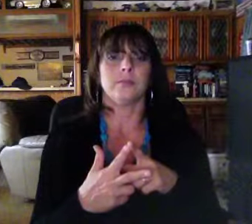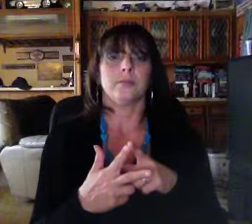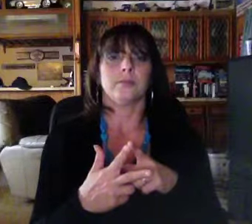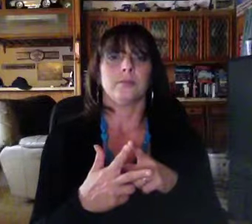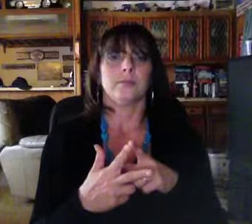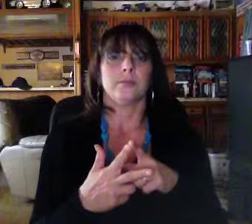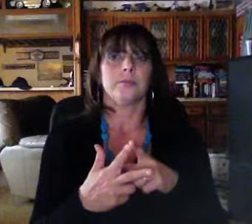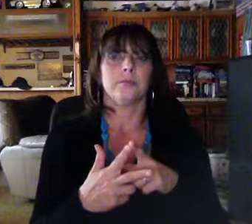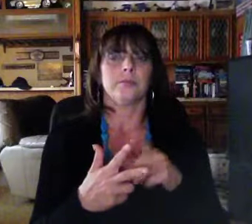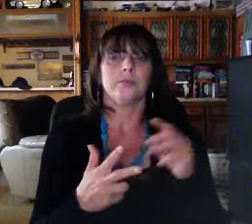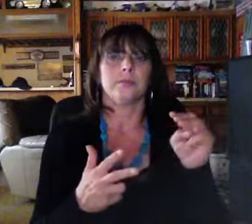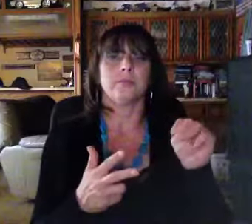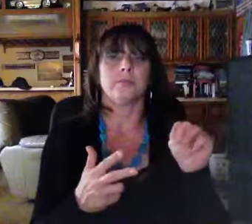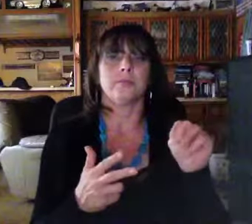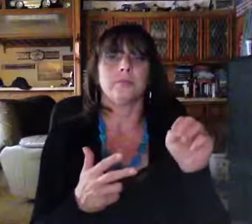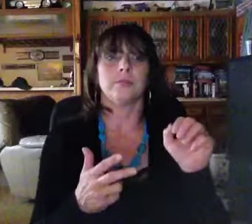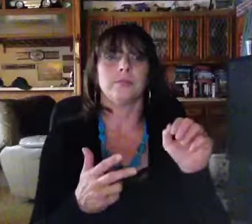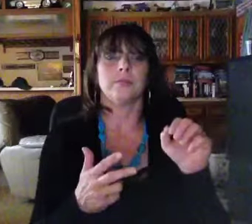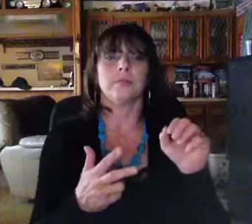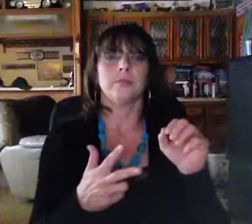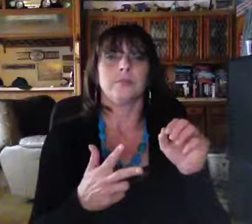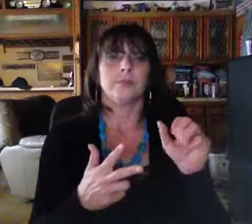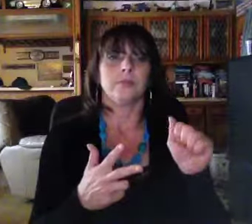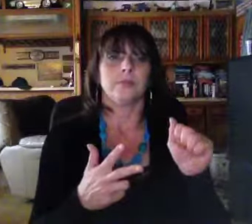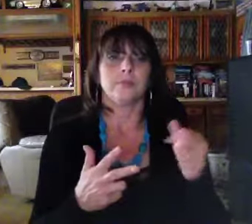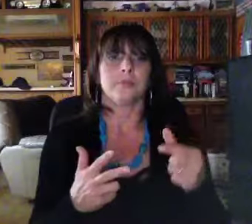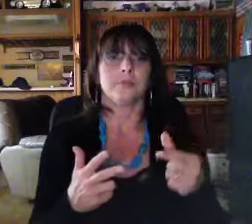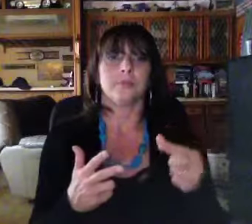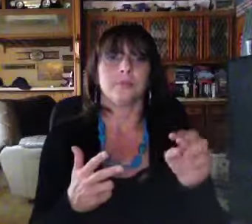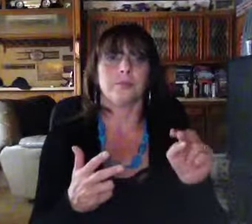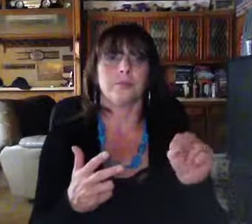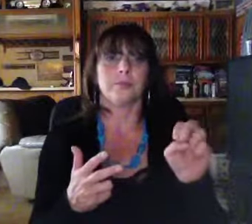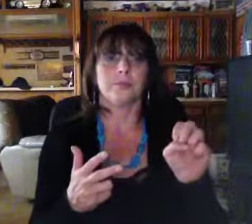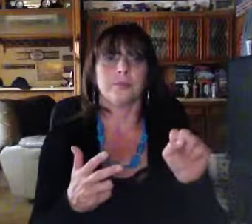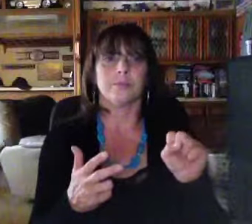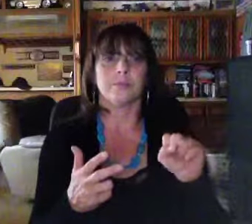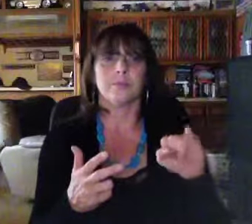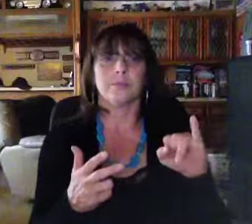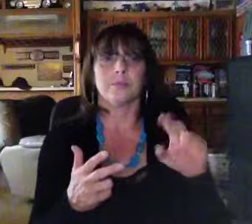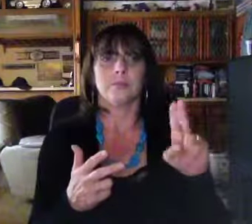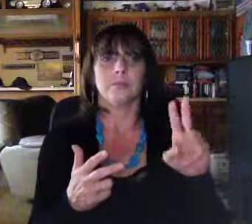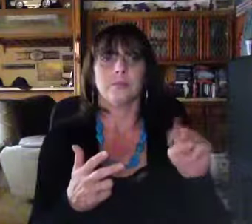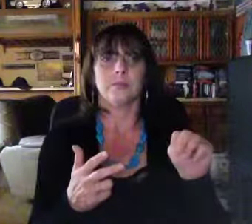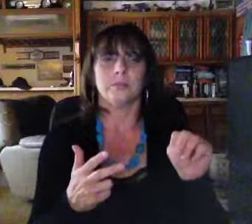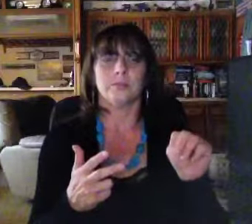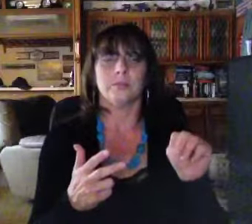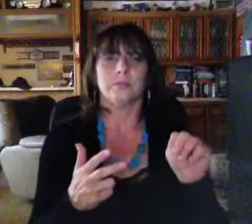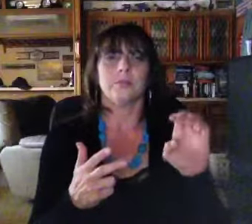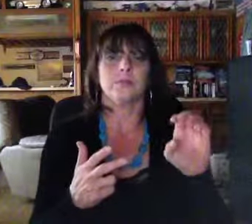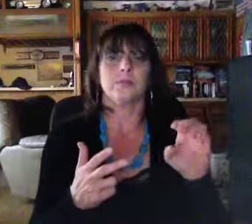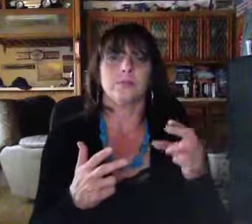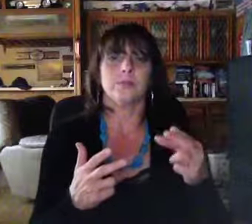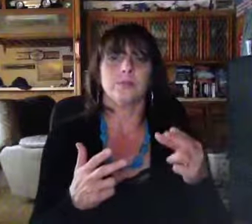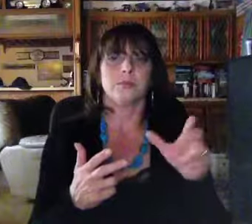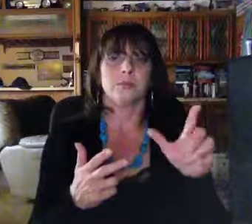sodium chloride. In the second case, you've got magnesium reacting with fluorine. Fluorine is another one of those diatomic gases. Notice